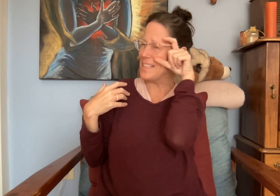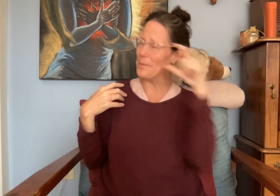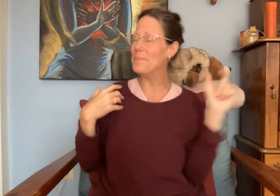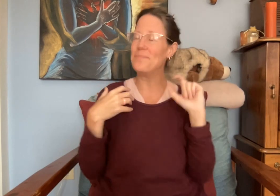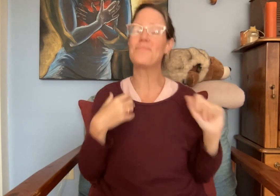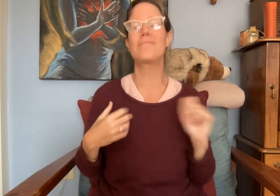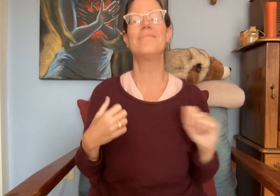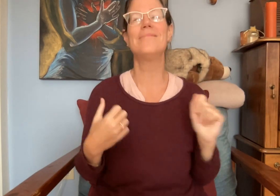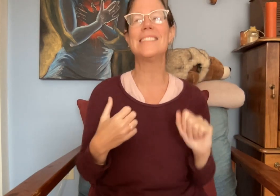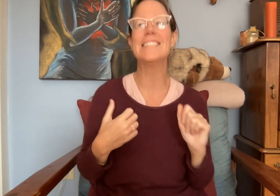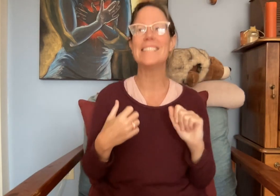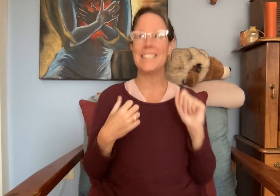one.